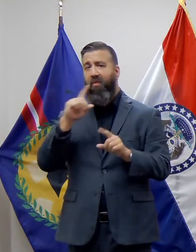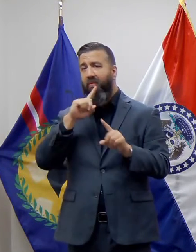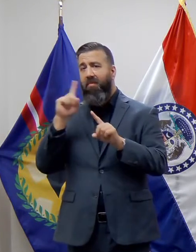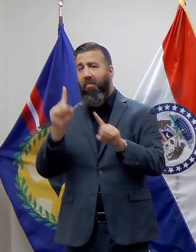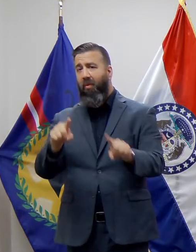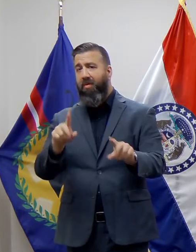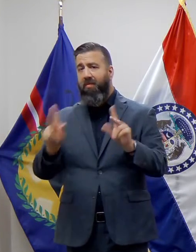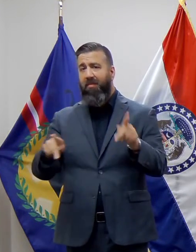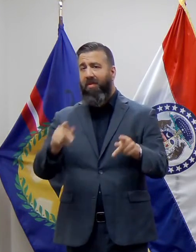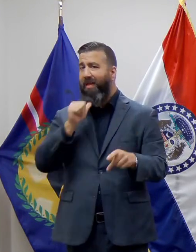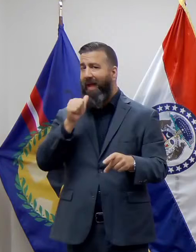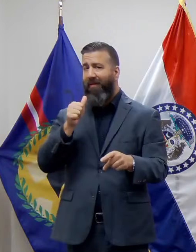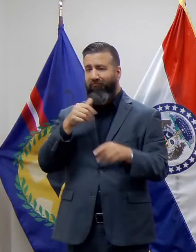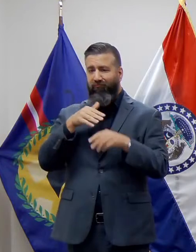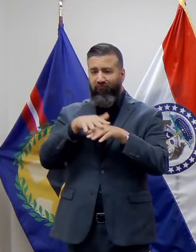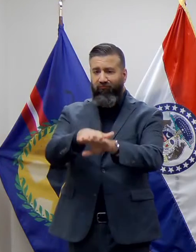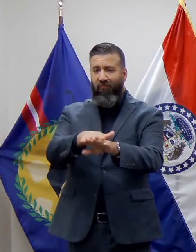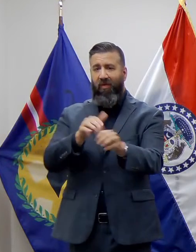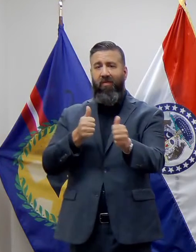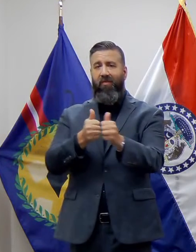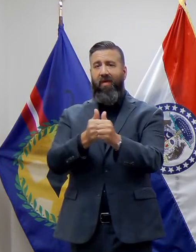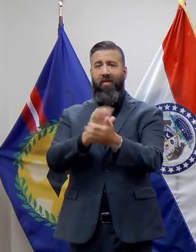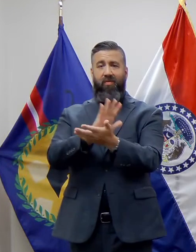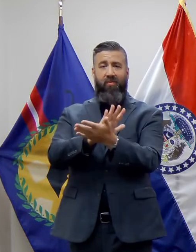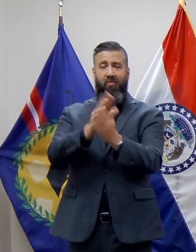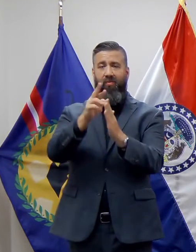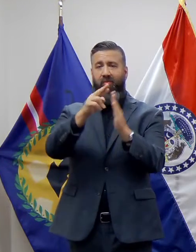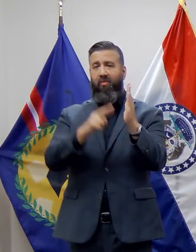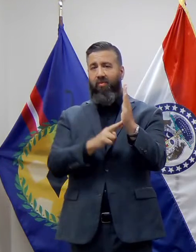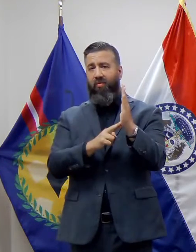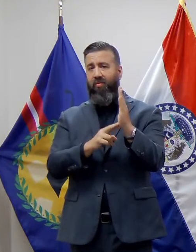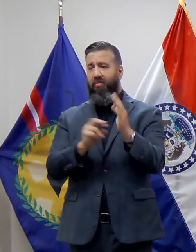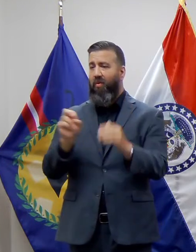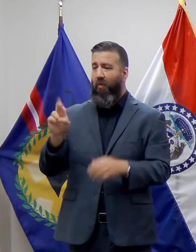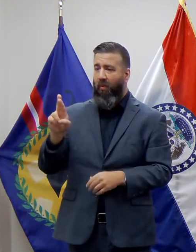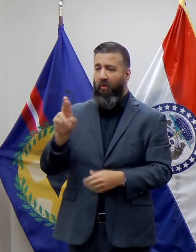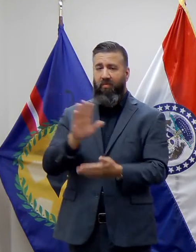school quarantine procedures or school nurses facing